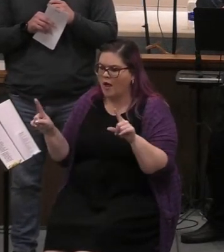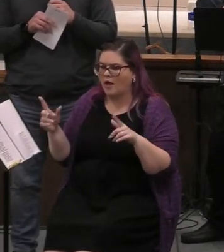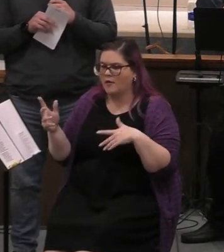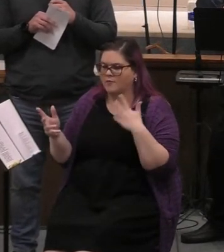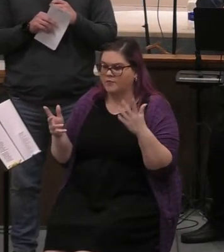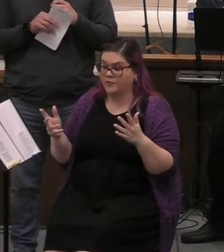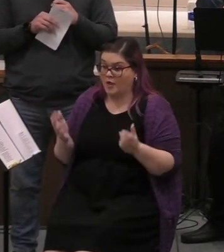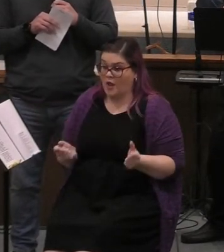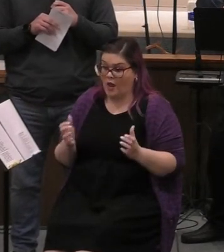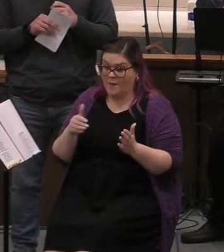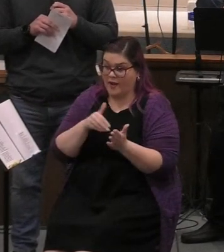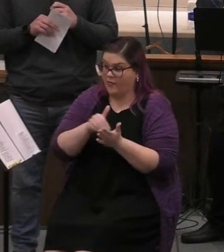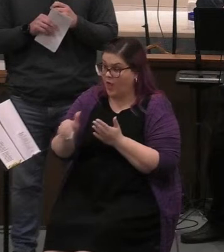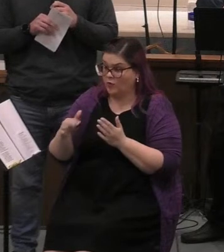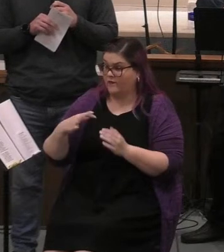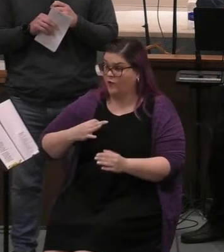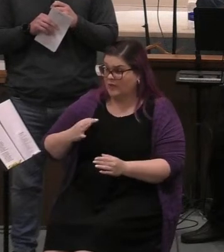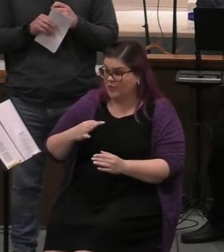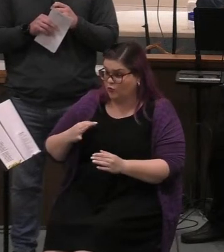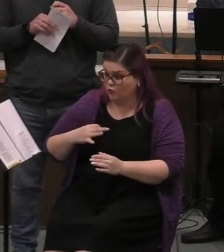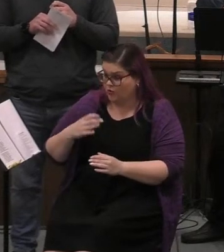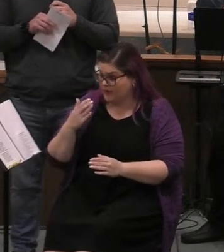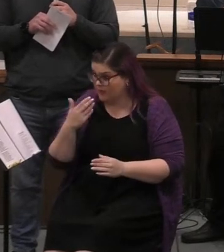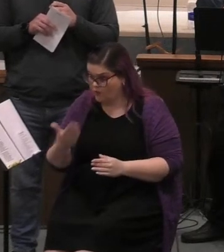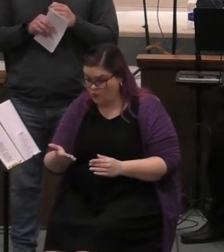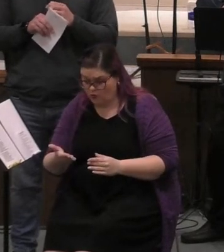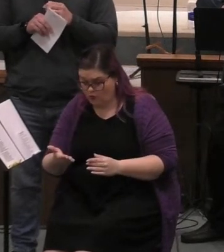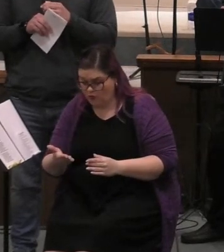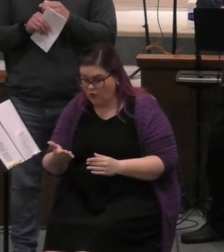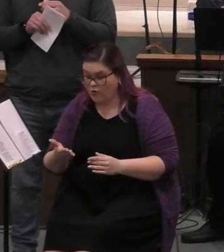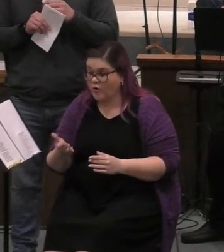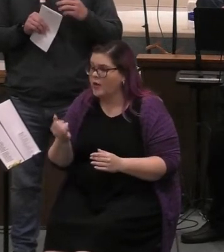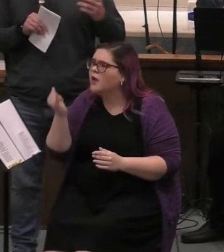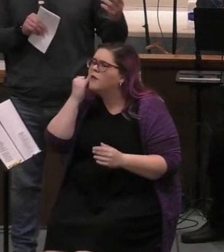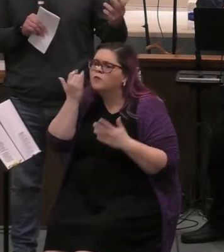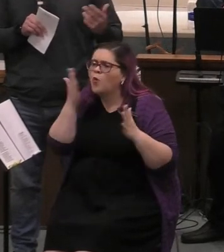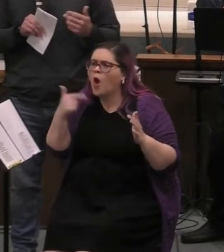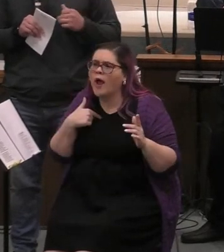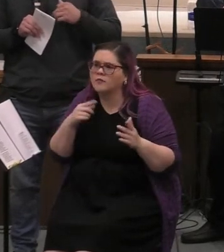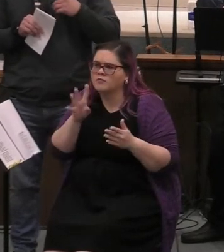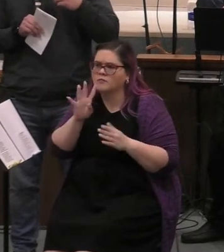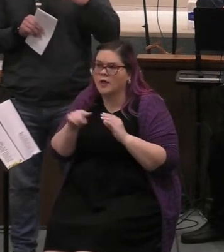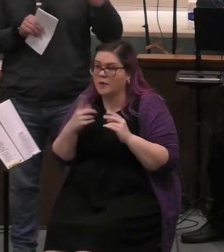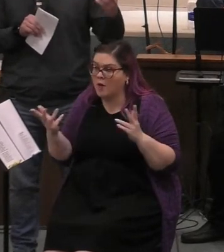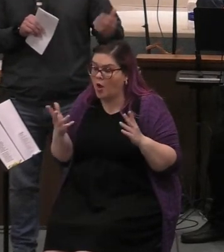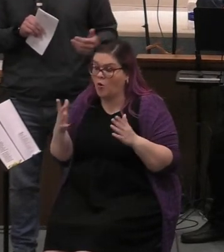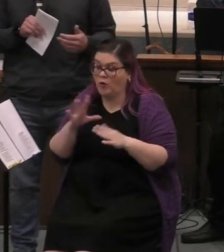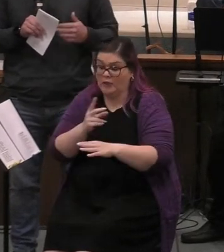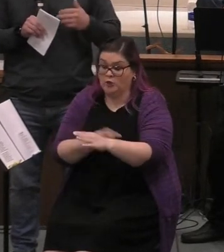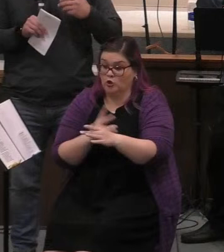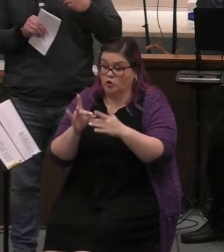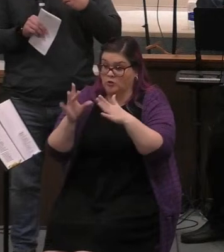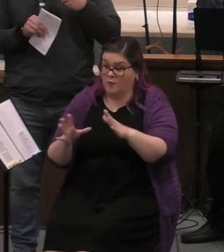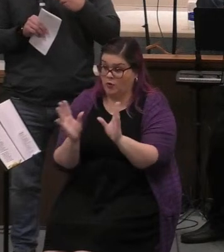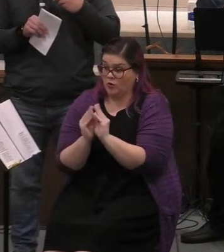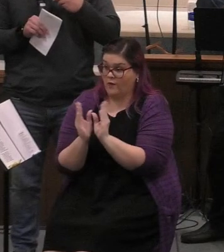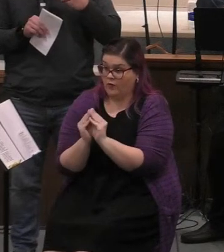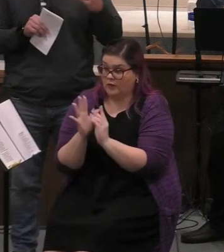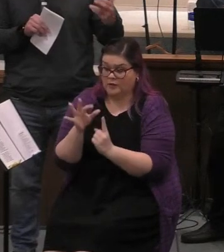the how many thousands of volunteers that were there. If you're unfamiliar with this conference, Shepherd's Conference, it's